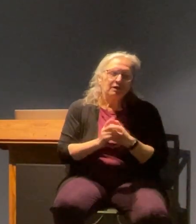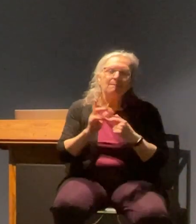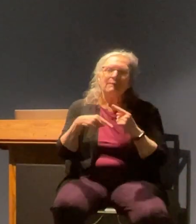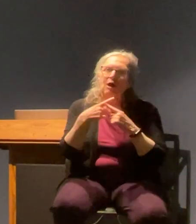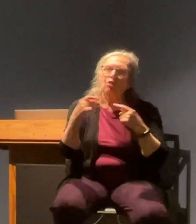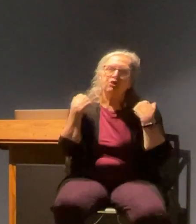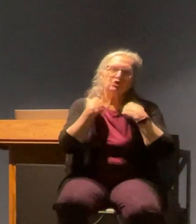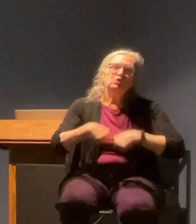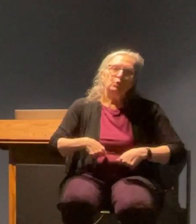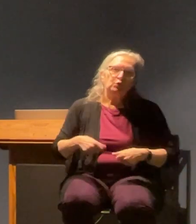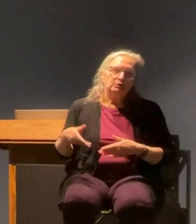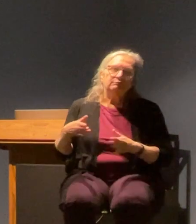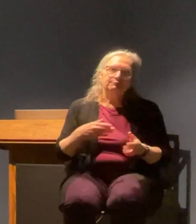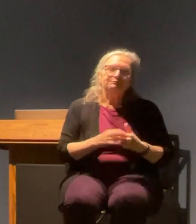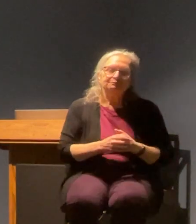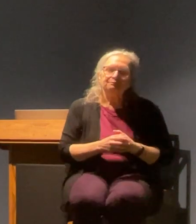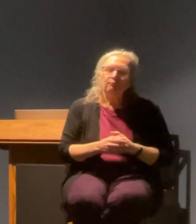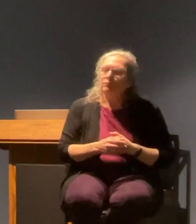suit because